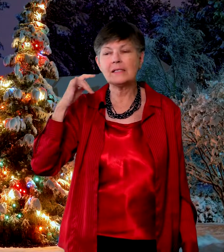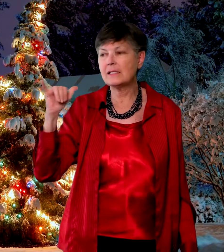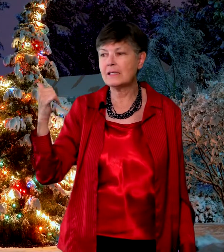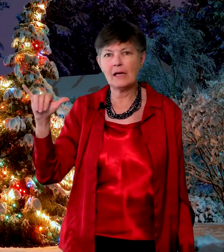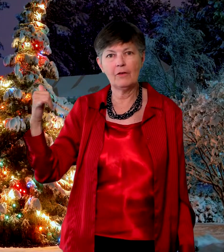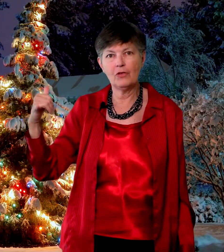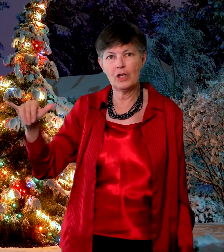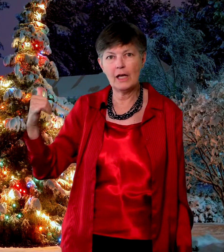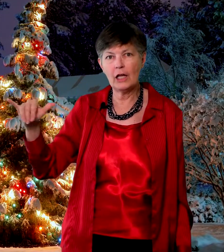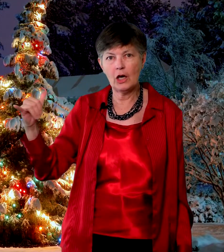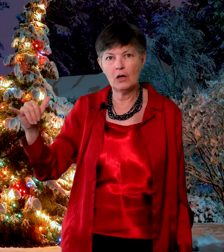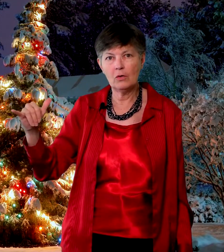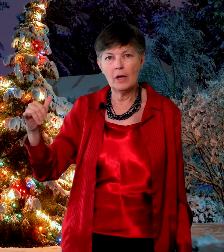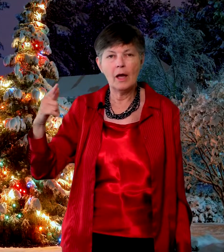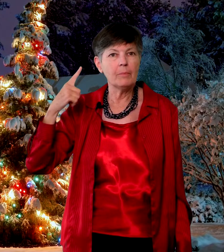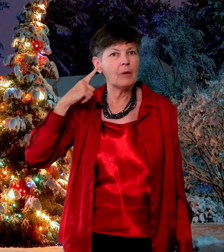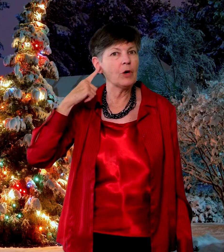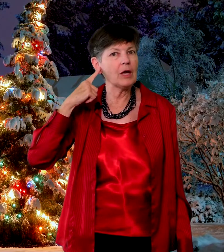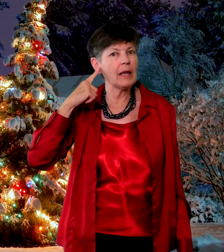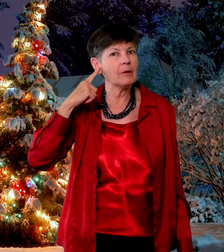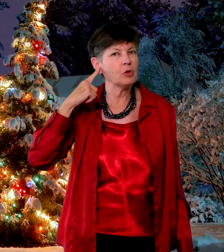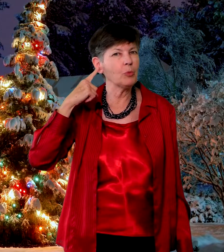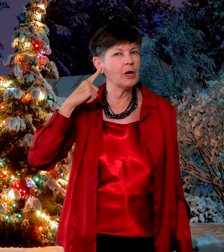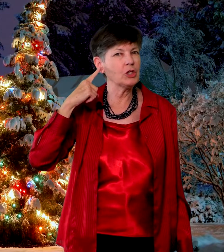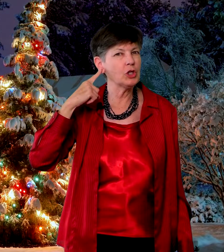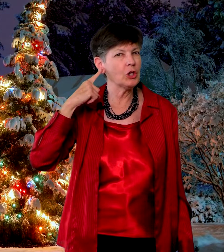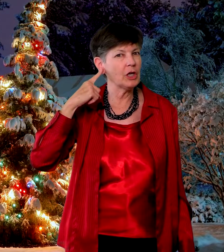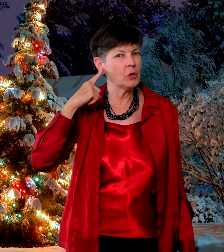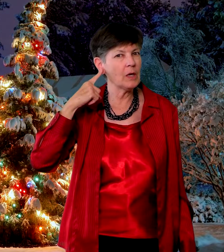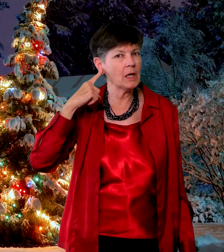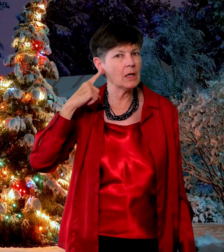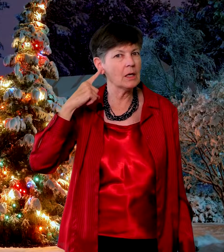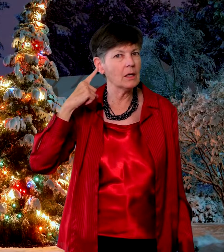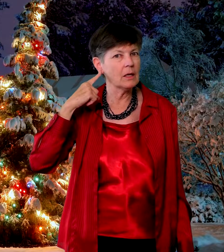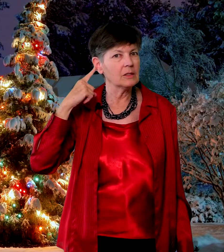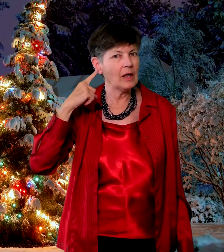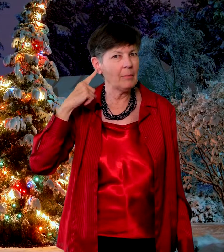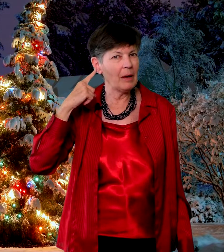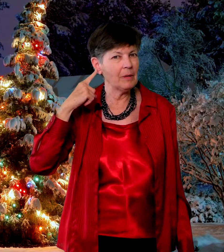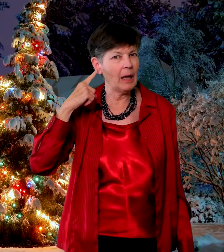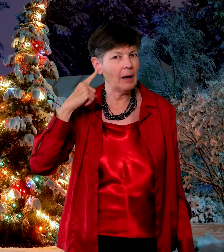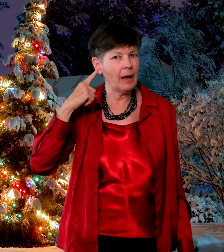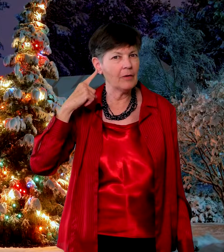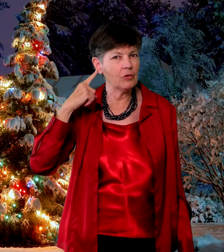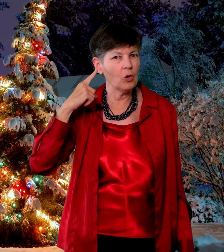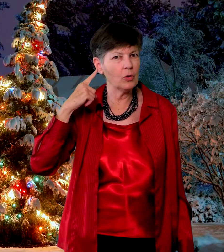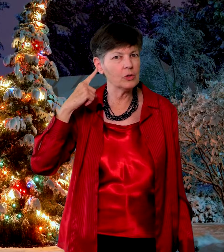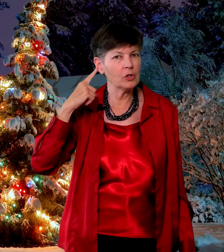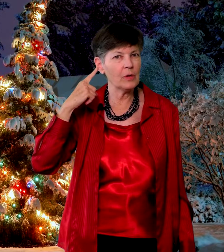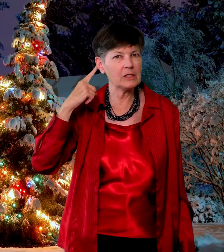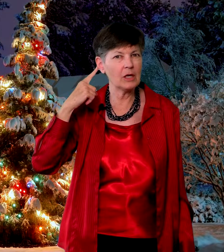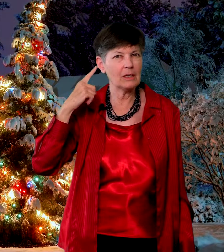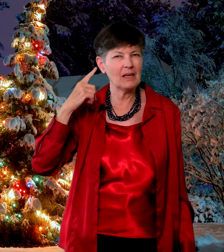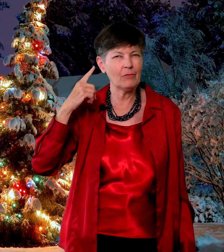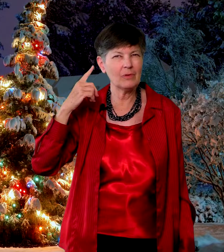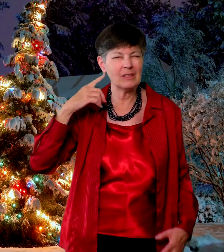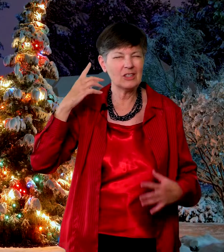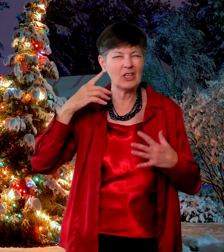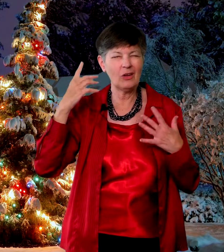is a sign for yellow, but we're going to, like, you're pointing to your earring, so that might be out of gold, so that's going to tell you